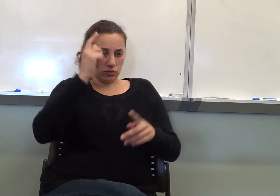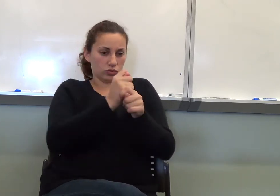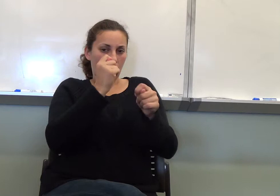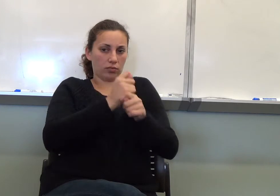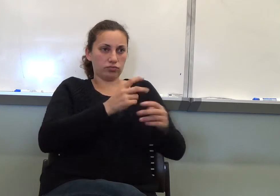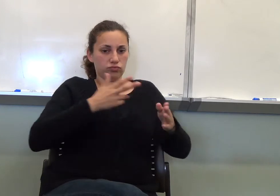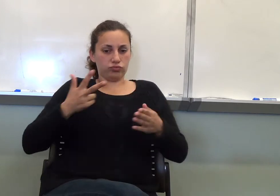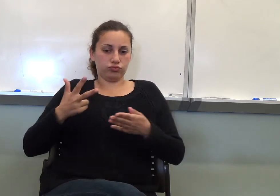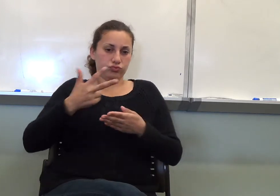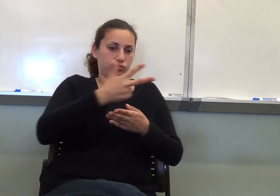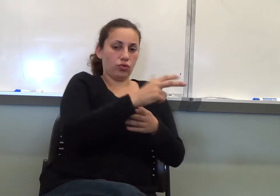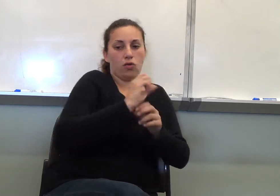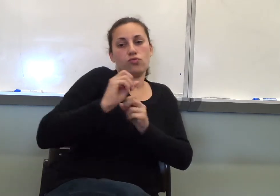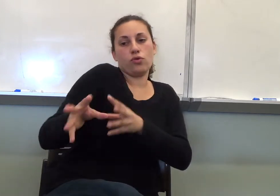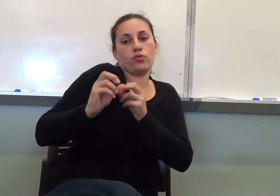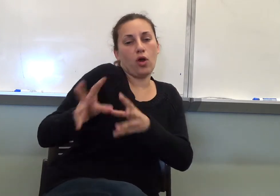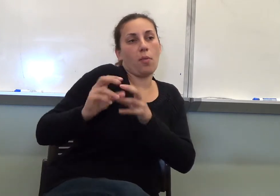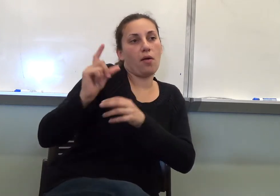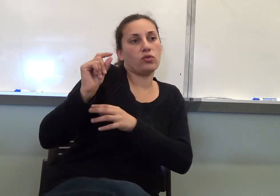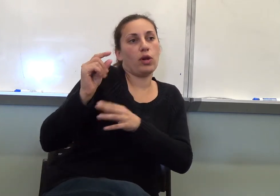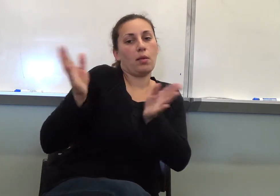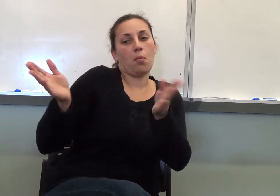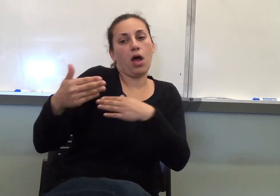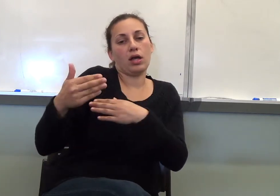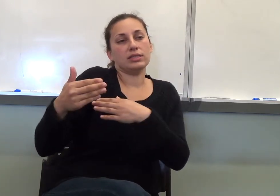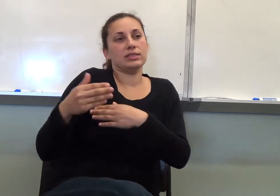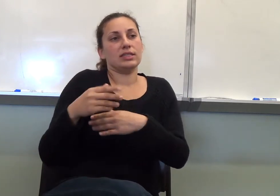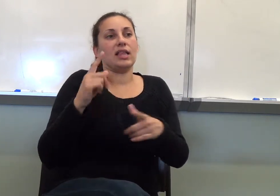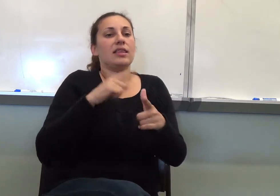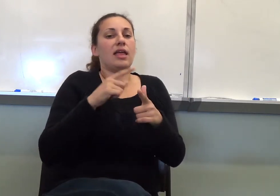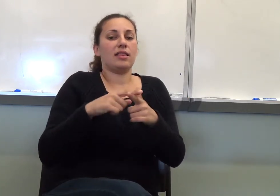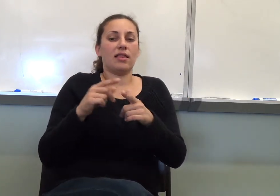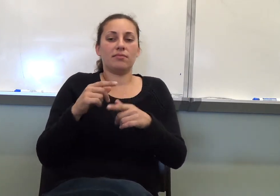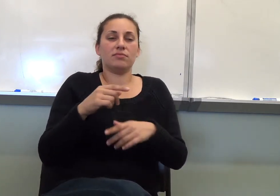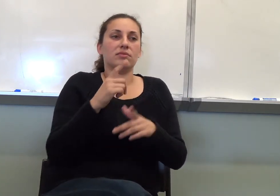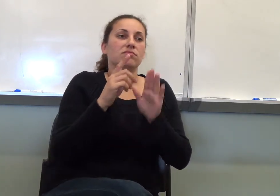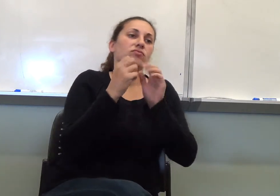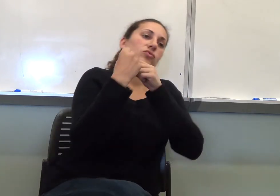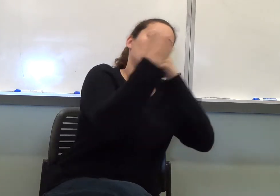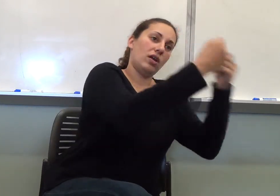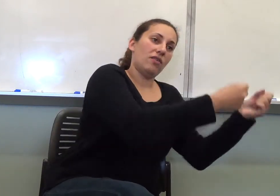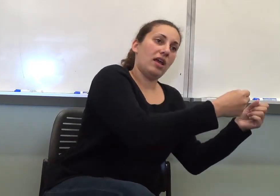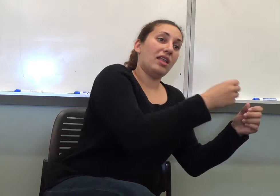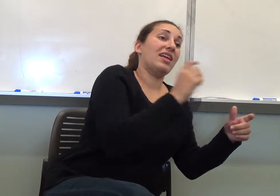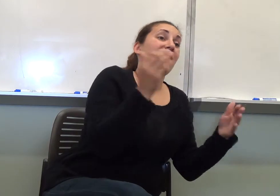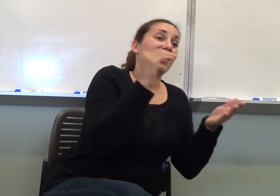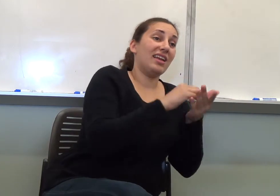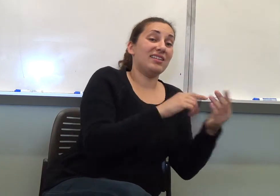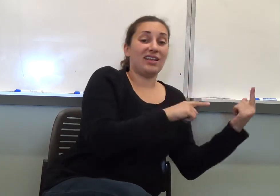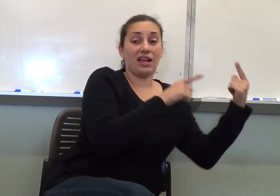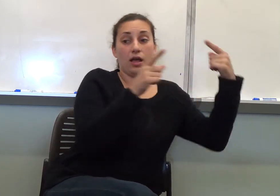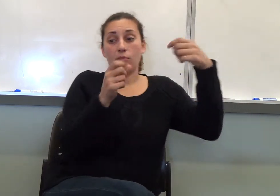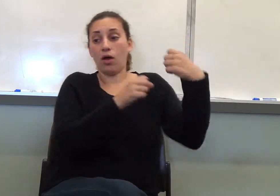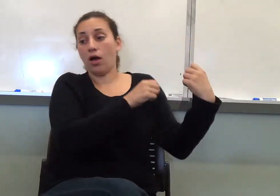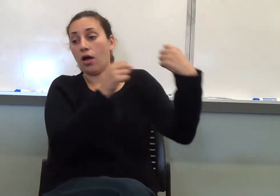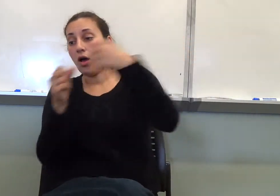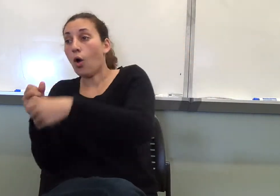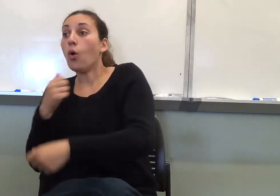coming by a few minutes later saying, oh, I made a mistake and taking out 12 boxes of widgets, huh? So how many boxes do you have left?